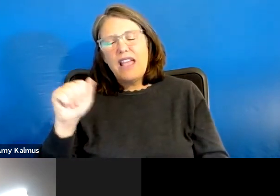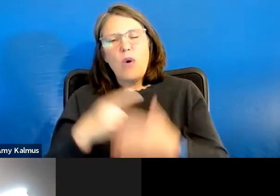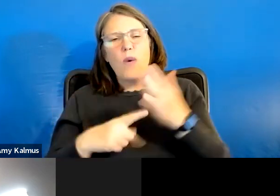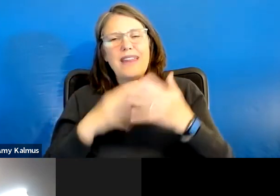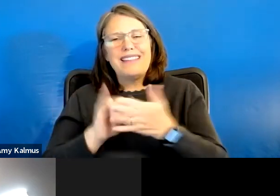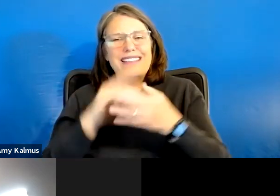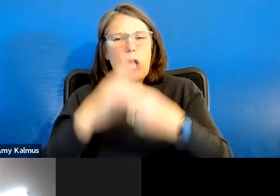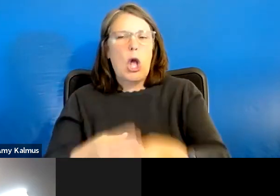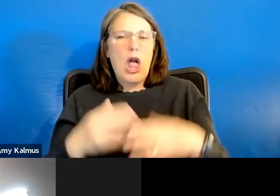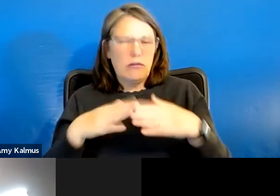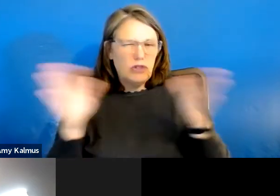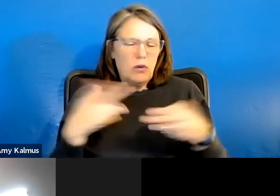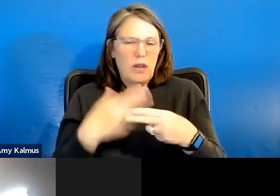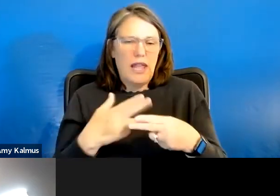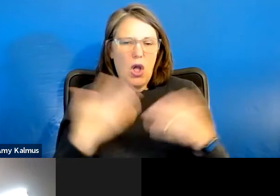Go.